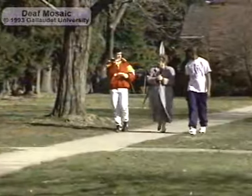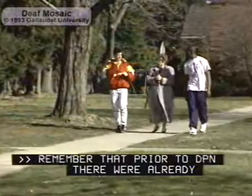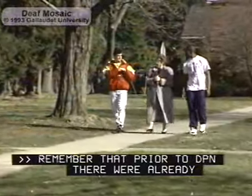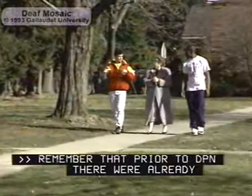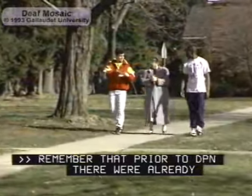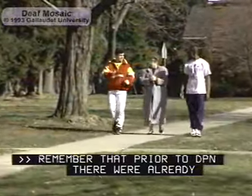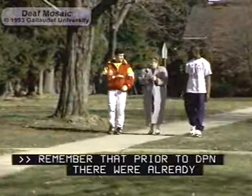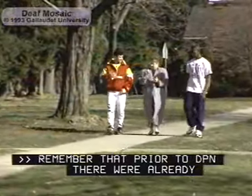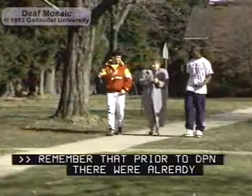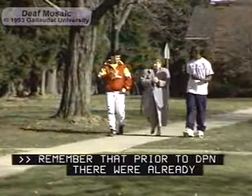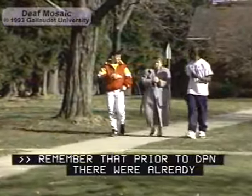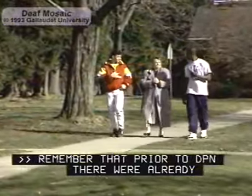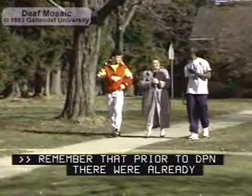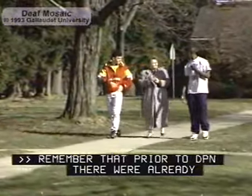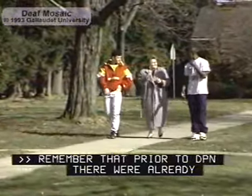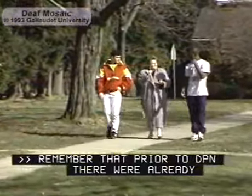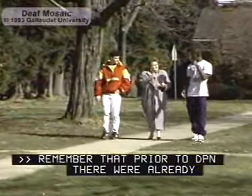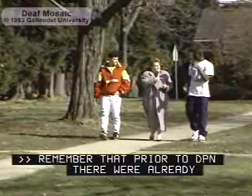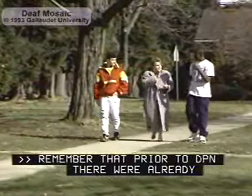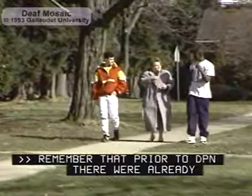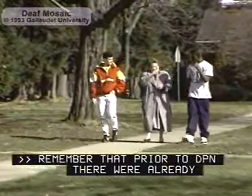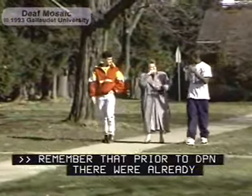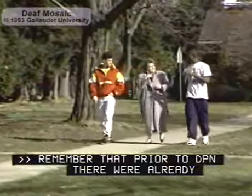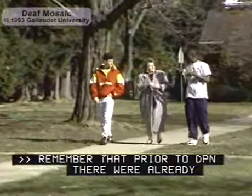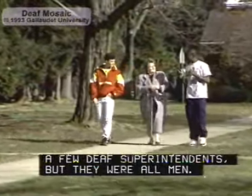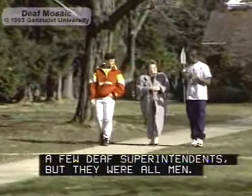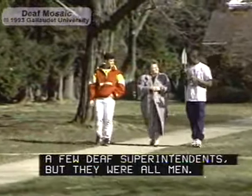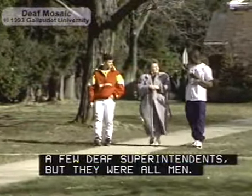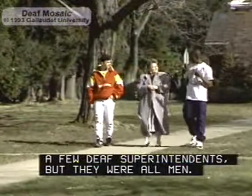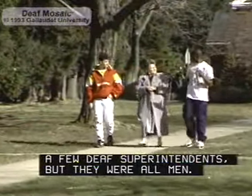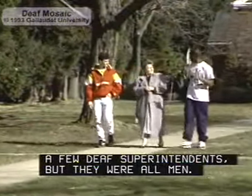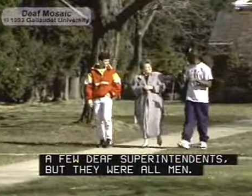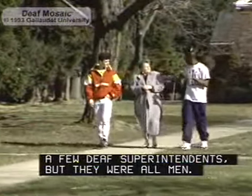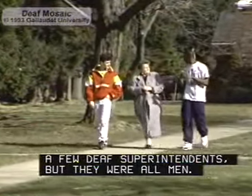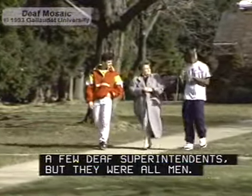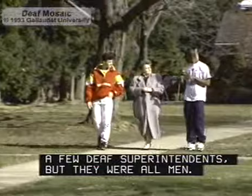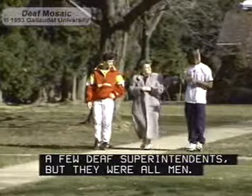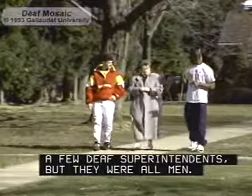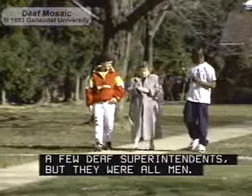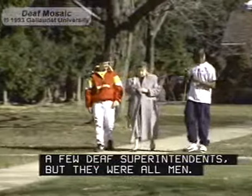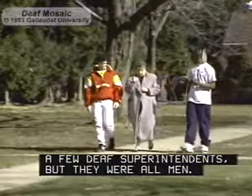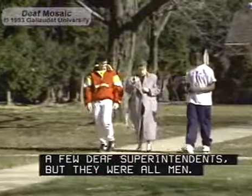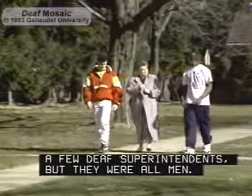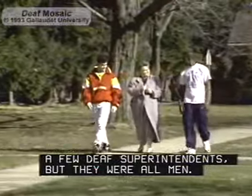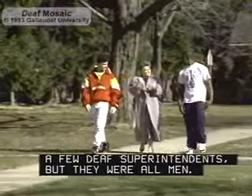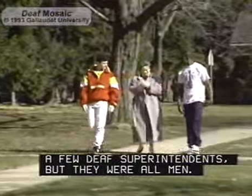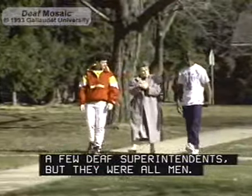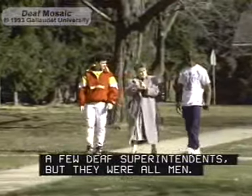Remember that prior to DPN, there were already a few deaf superintendents, but they were all